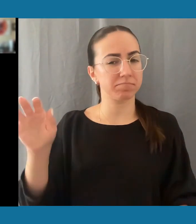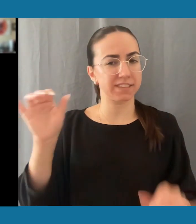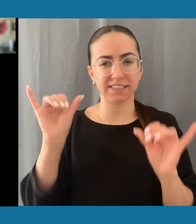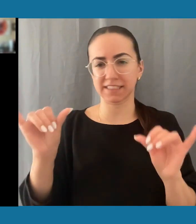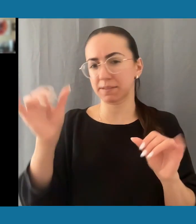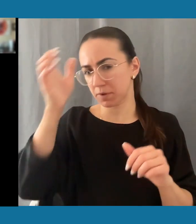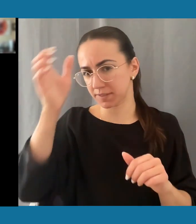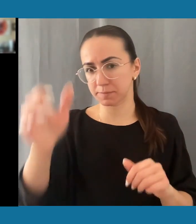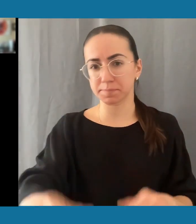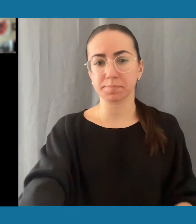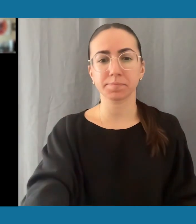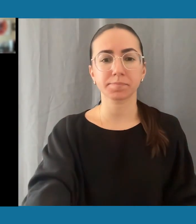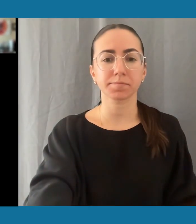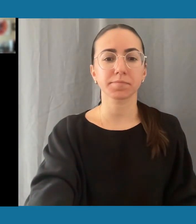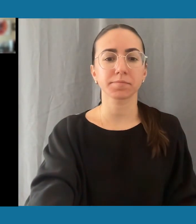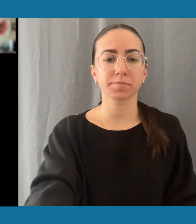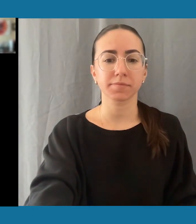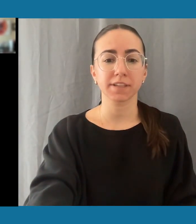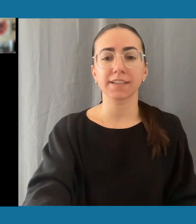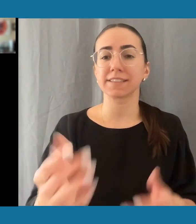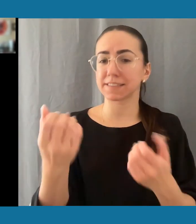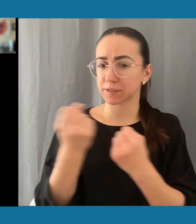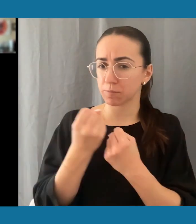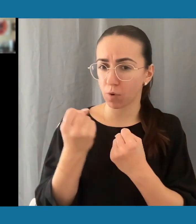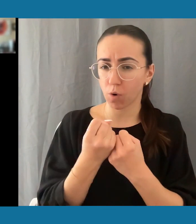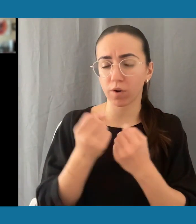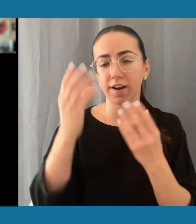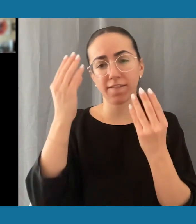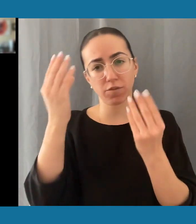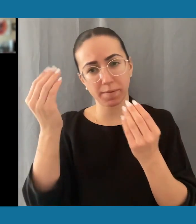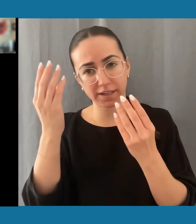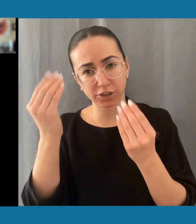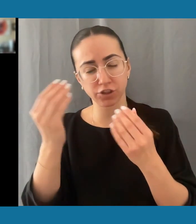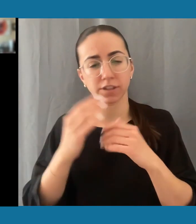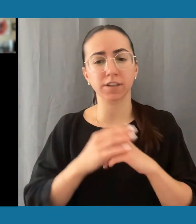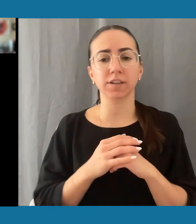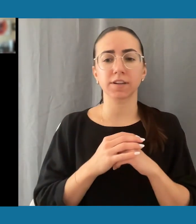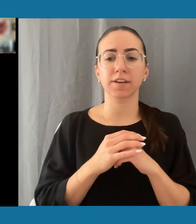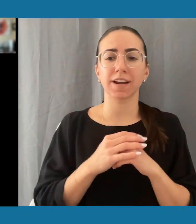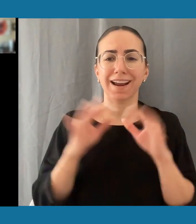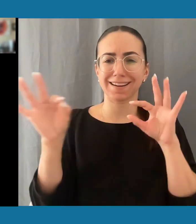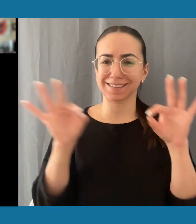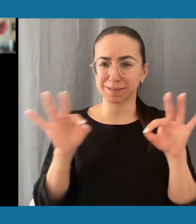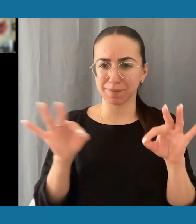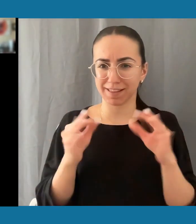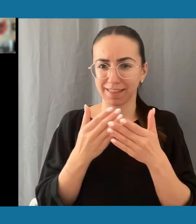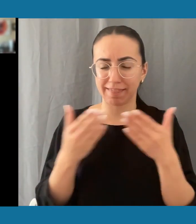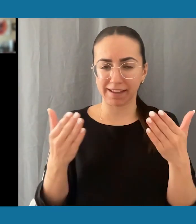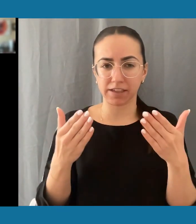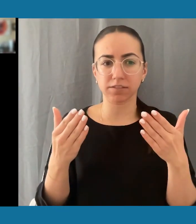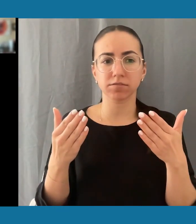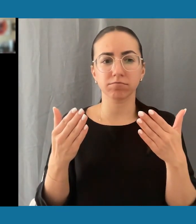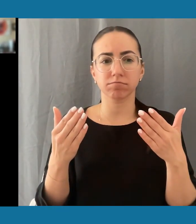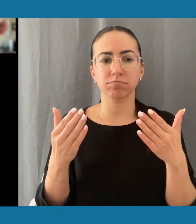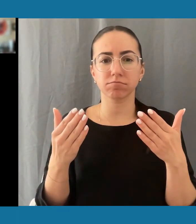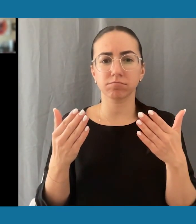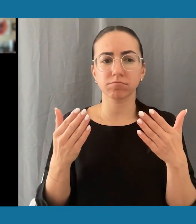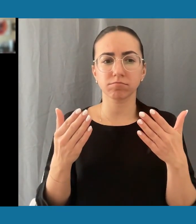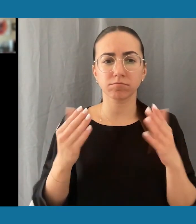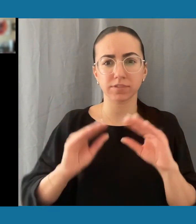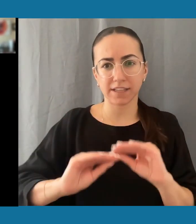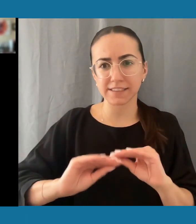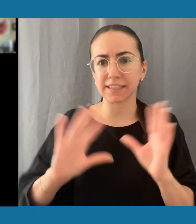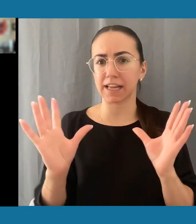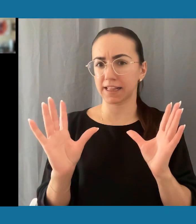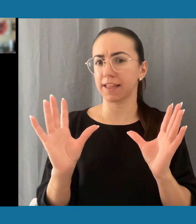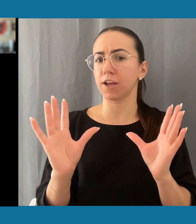offering support and information and explaining things in a way in concrete, simple terms so